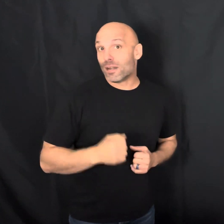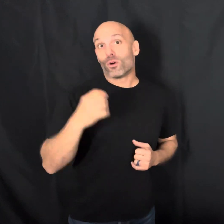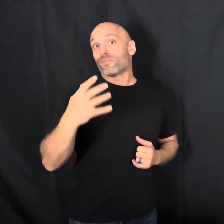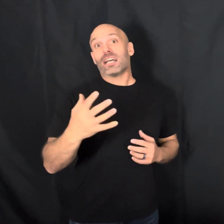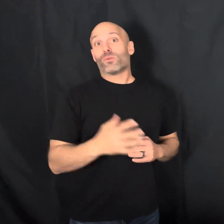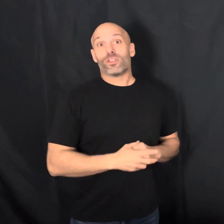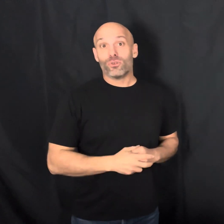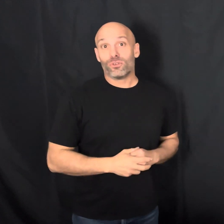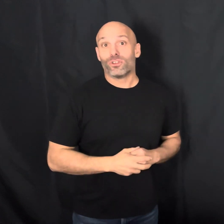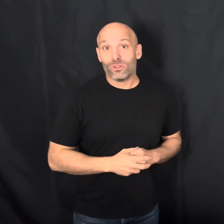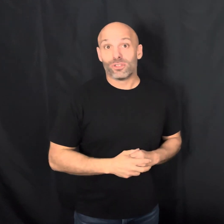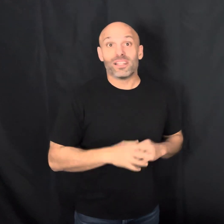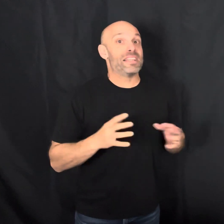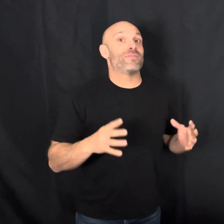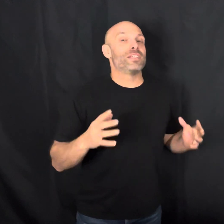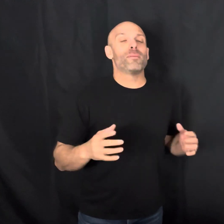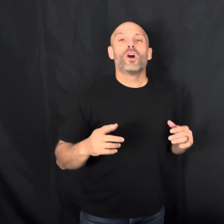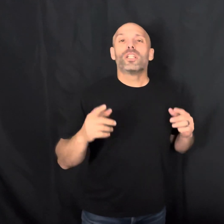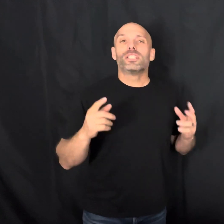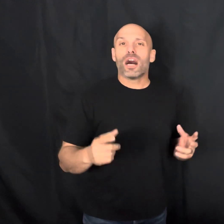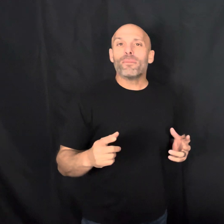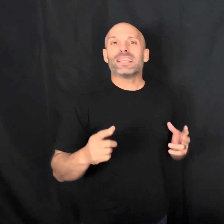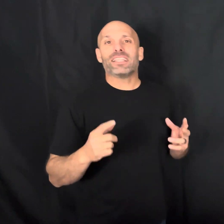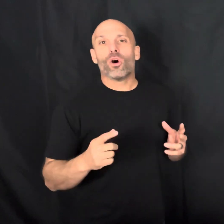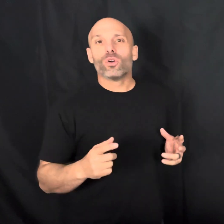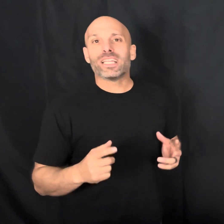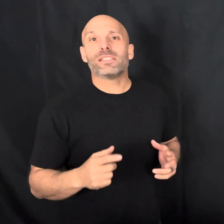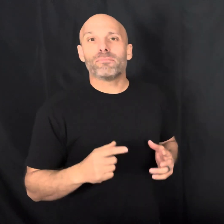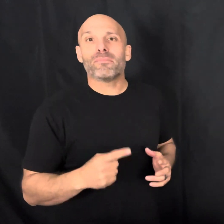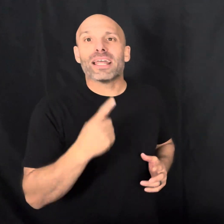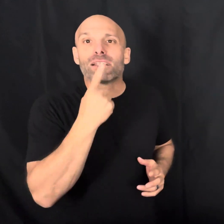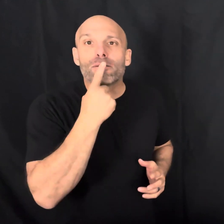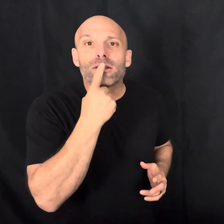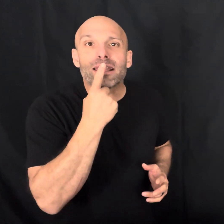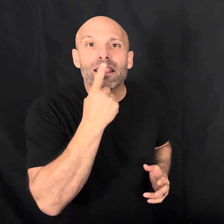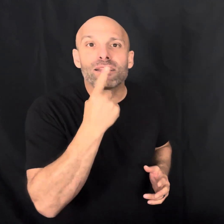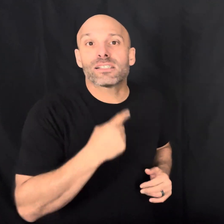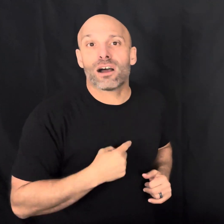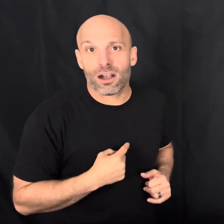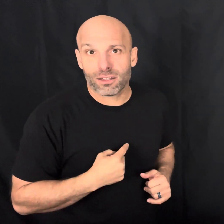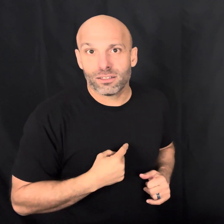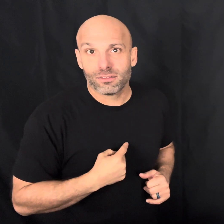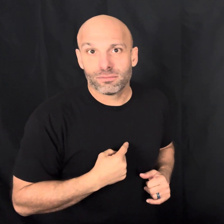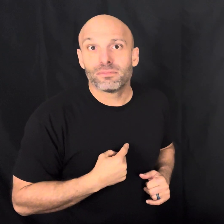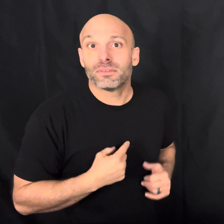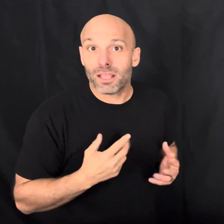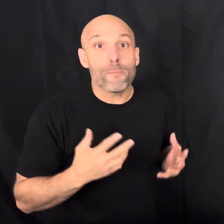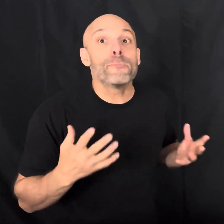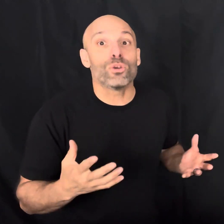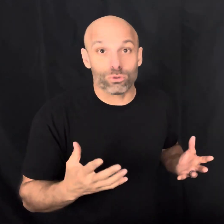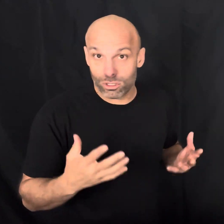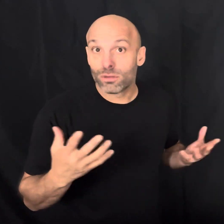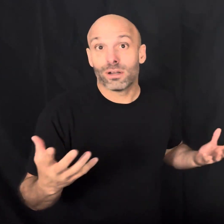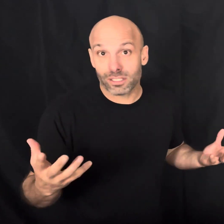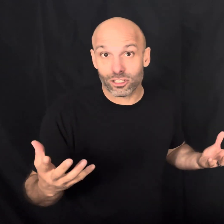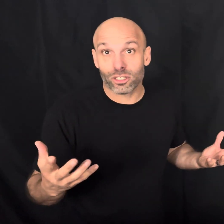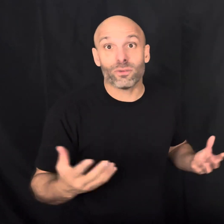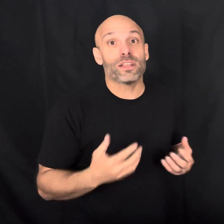if that's what you used, deaf and dumb. Dumb in the old days meant you can't talk, mute, essentially, right? You can't